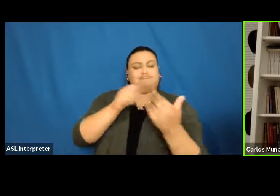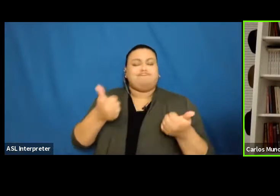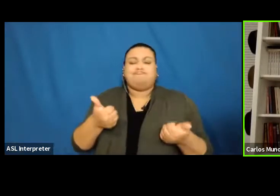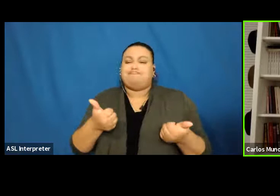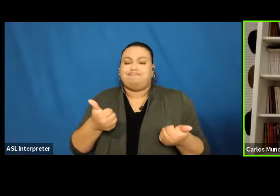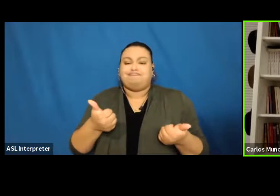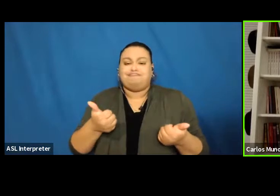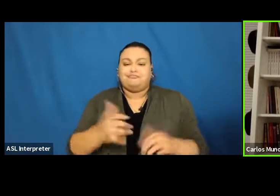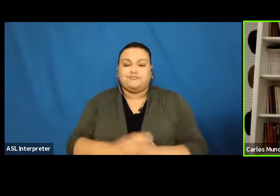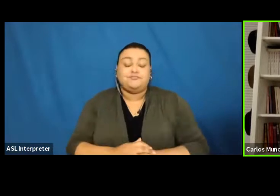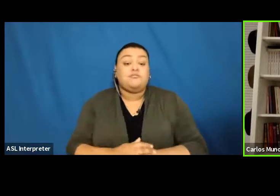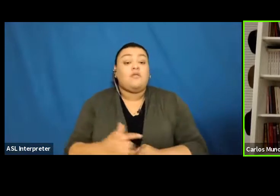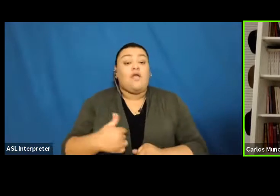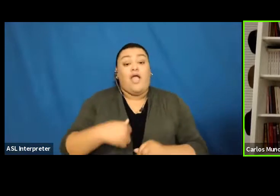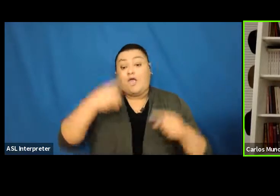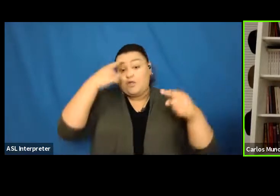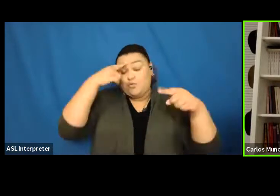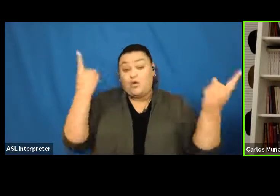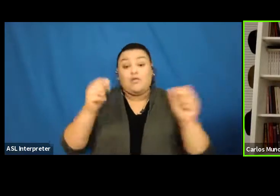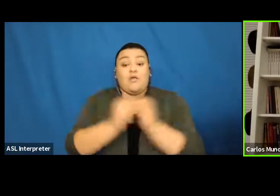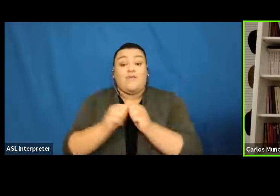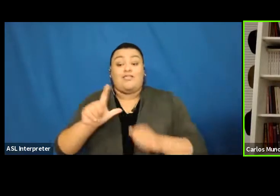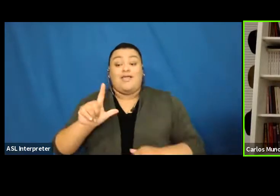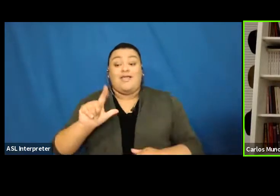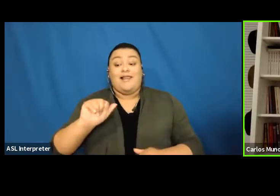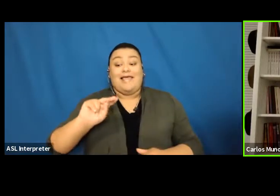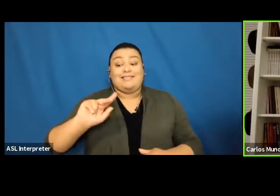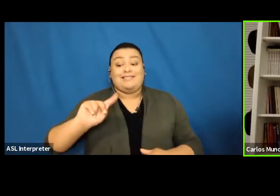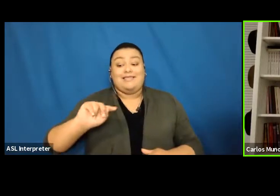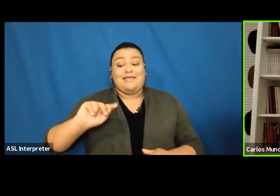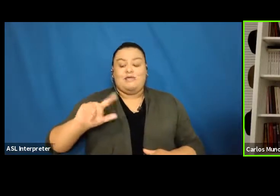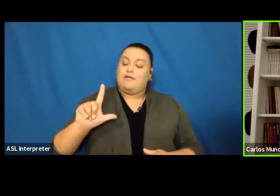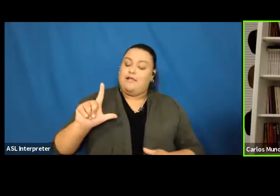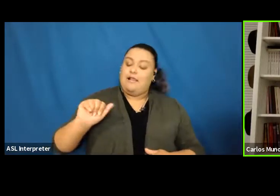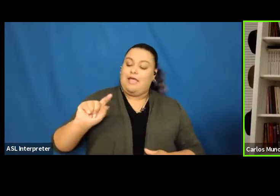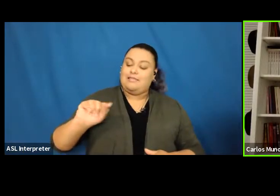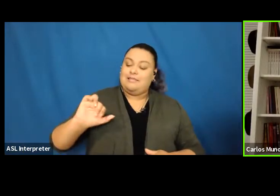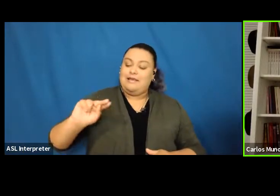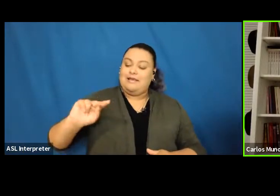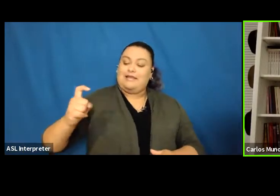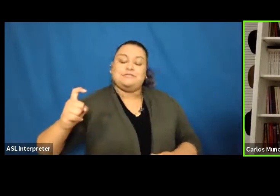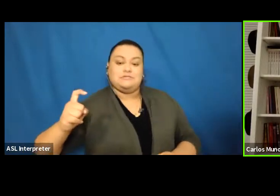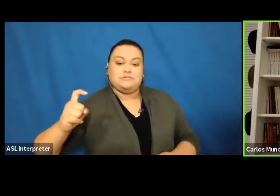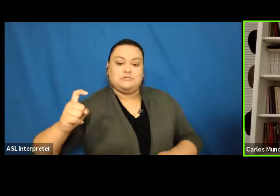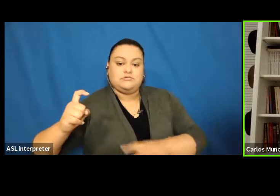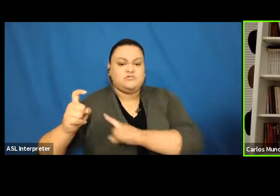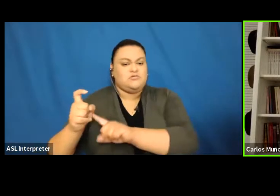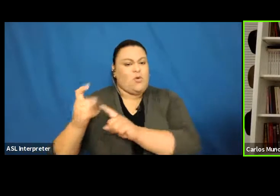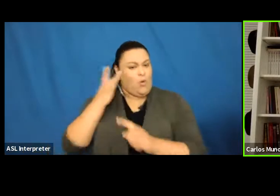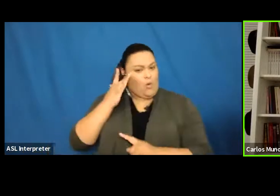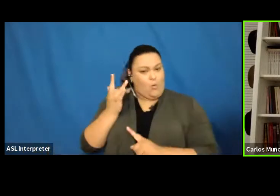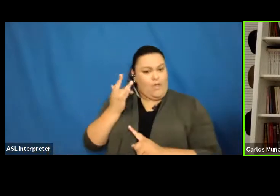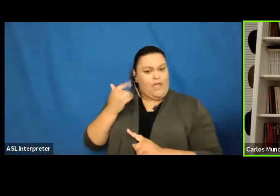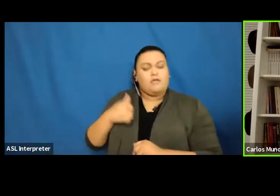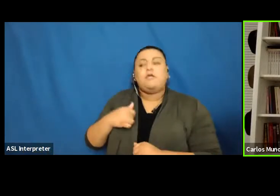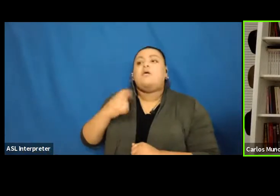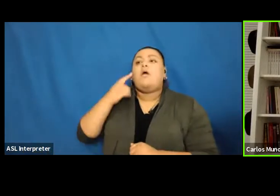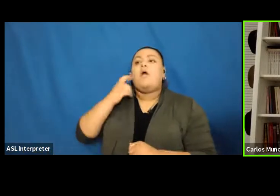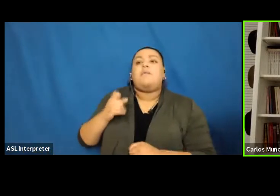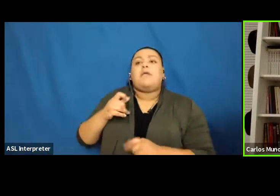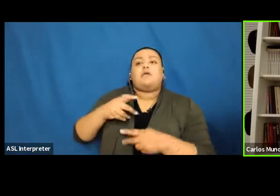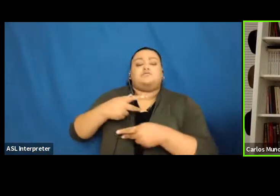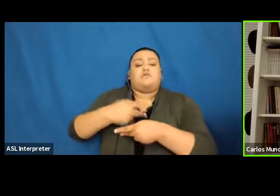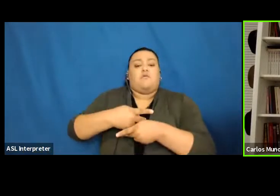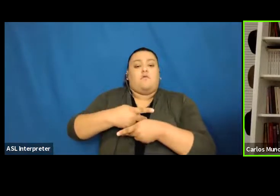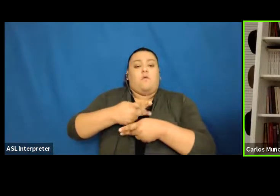example, don't agree with Latinx, and you know, why is that? Well, because the product of